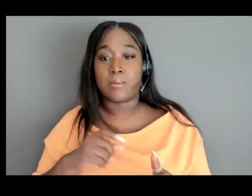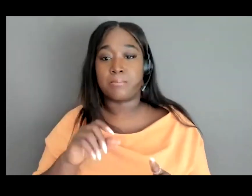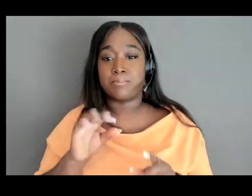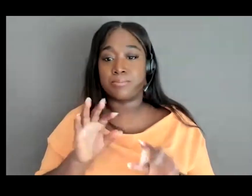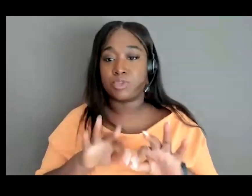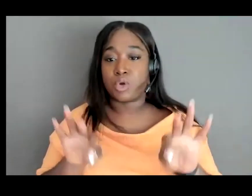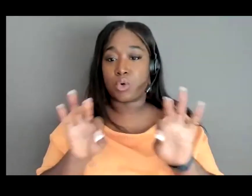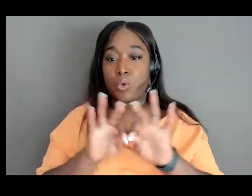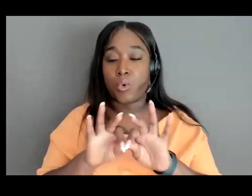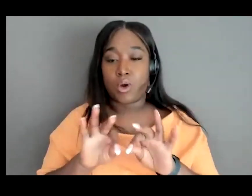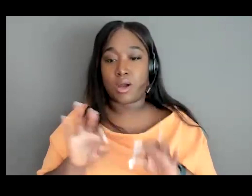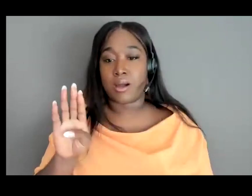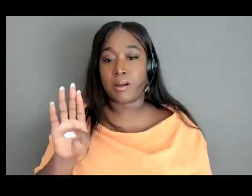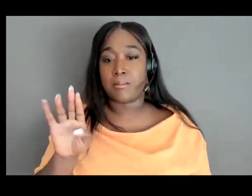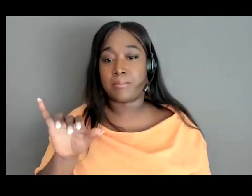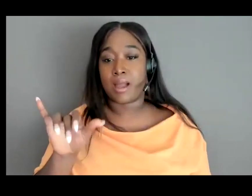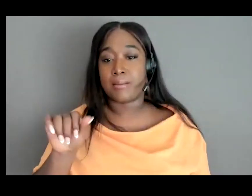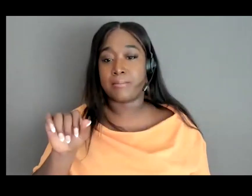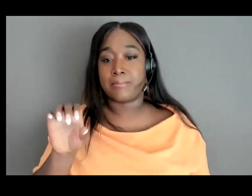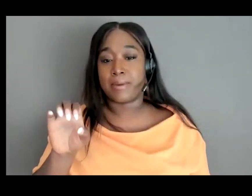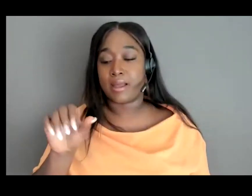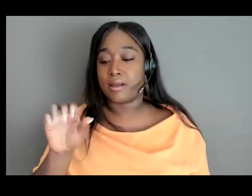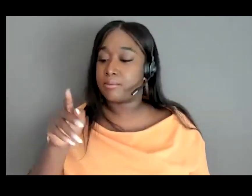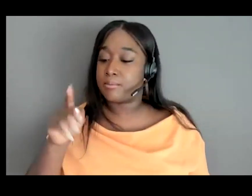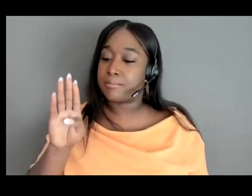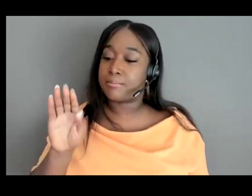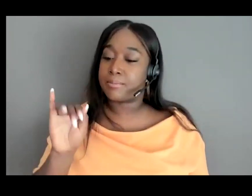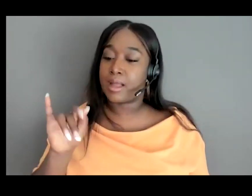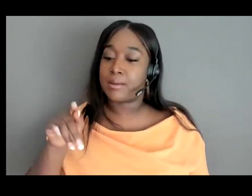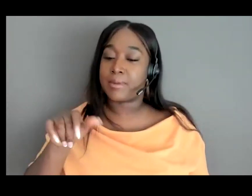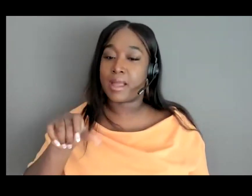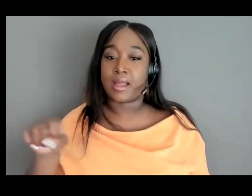data integration concerns inventory and maintenance.